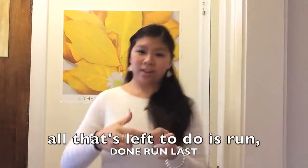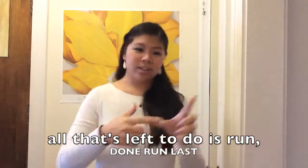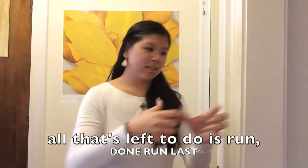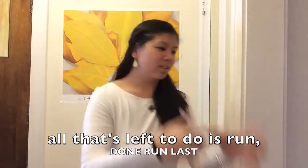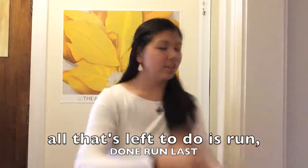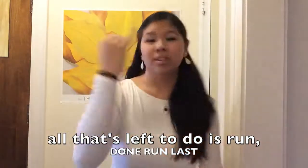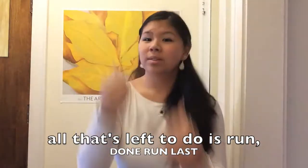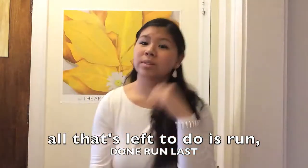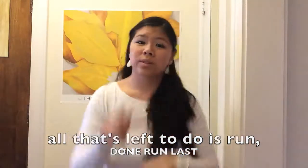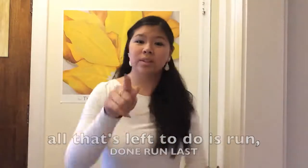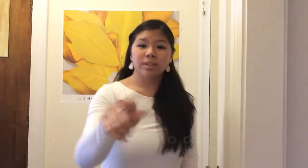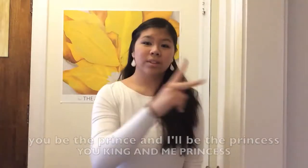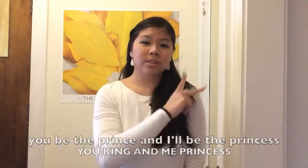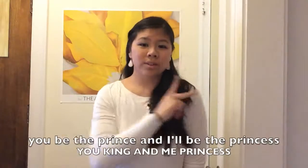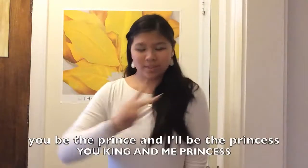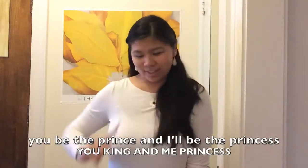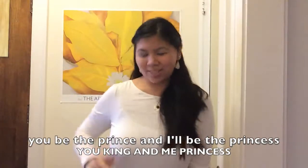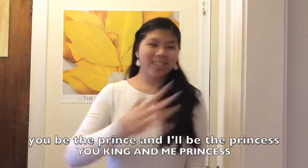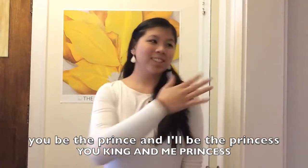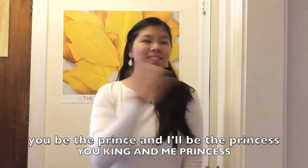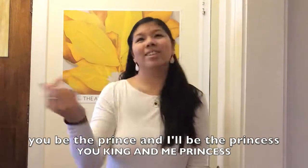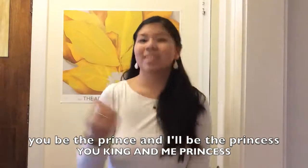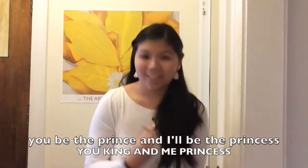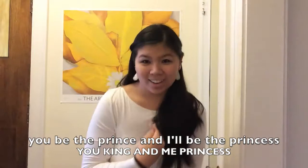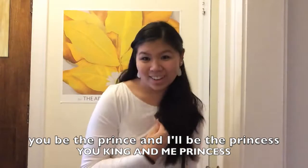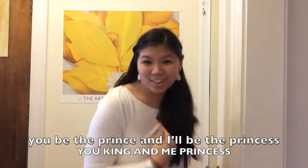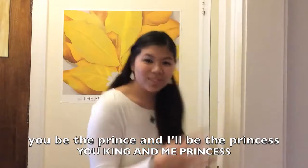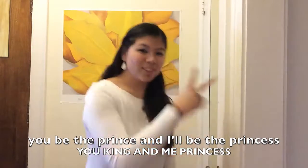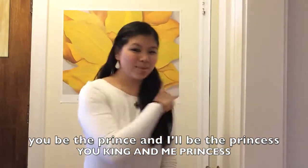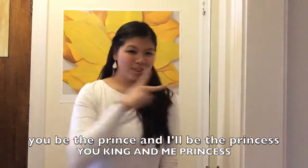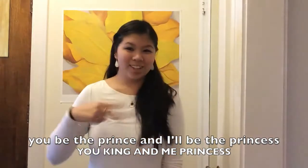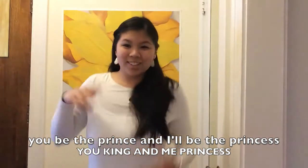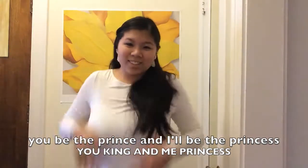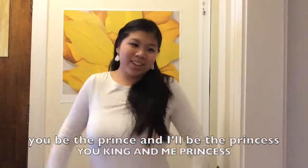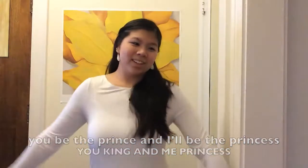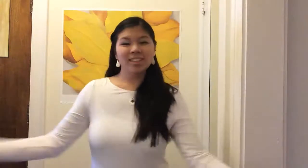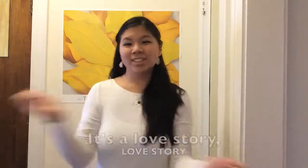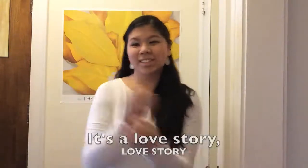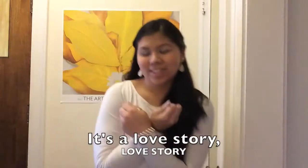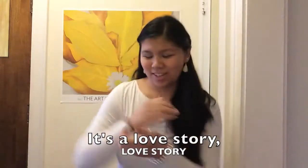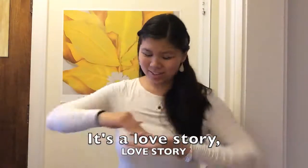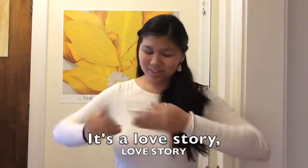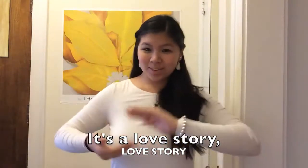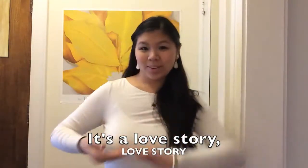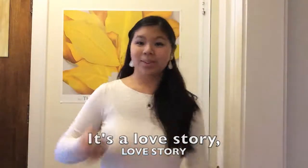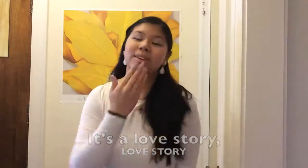all we're sad to do is run You'll be the prince and I'll be the princess It's a love story,